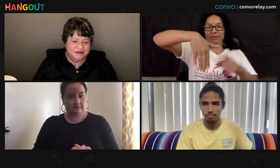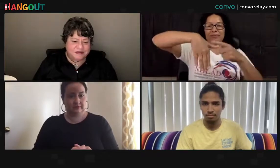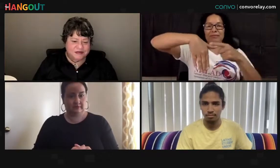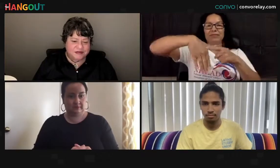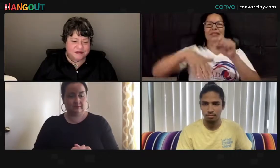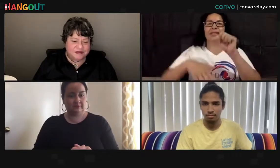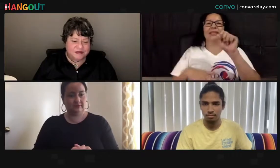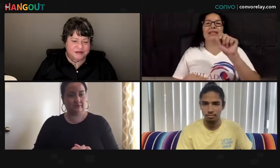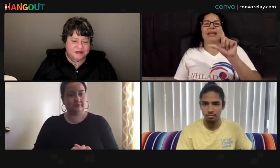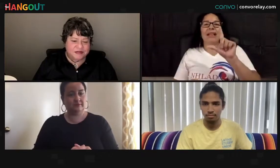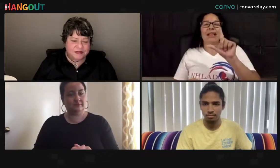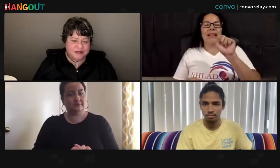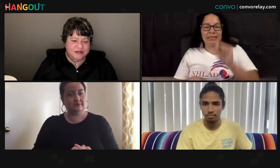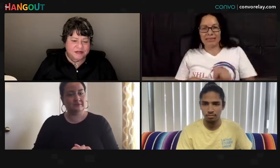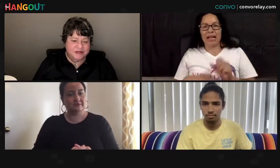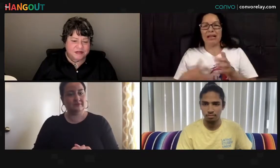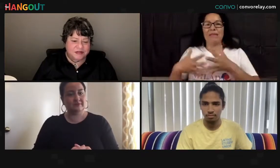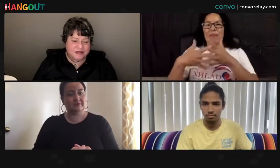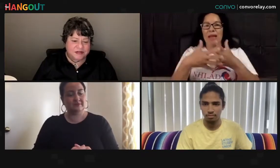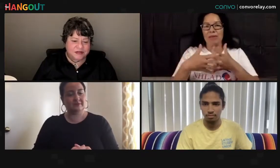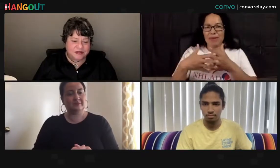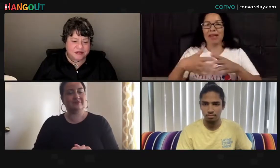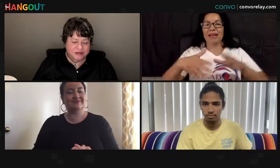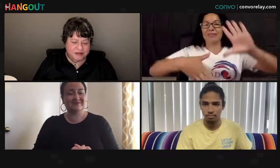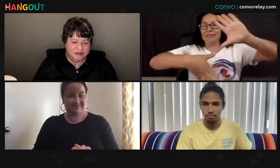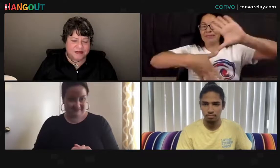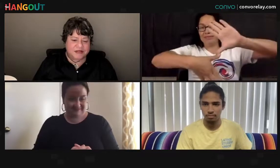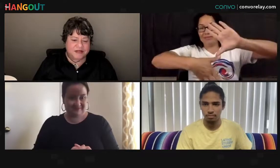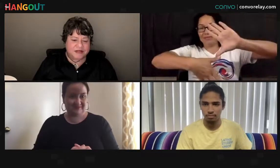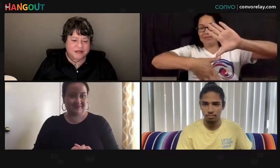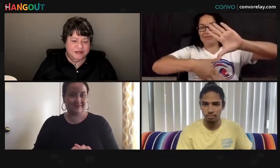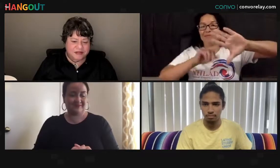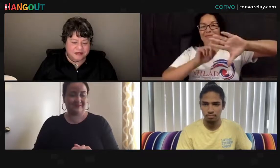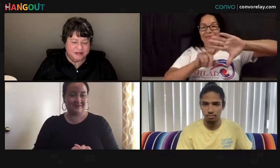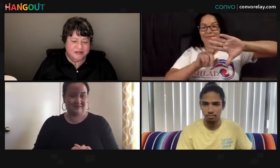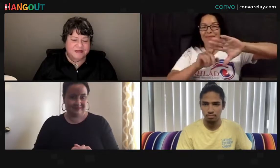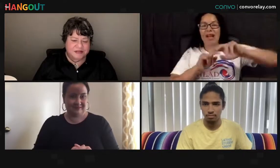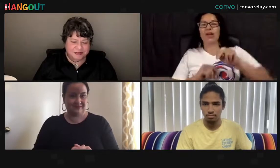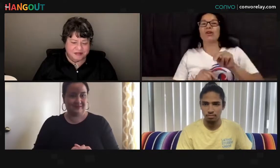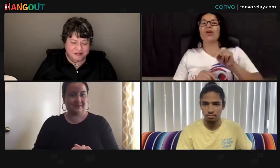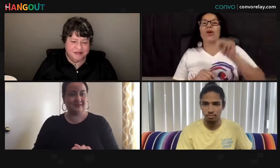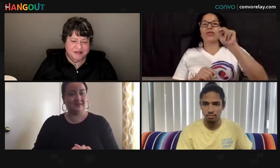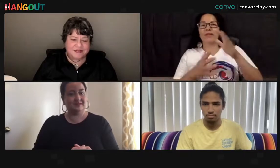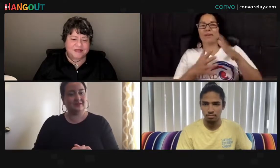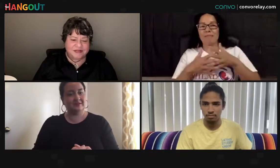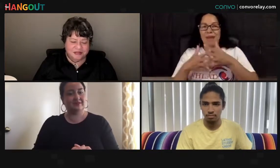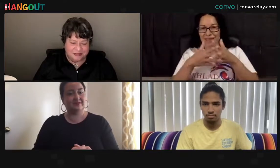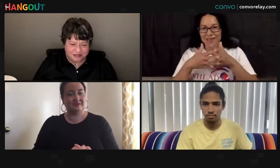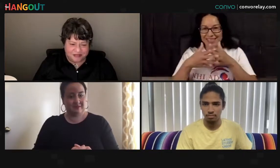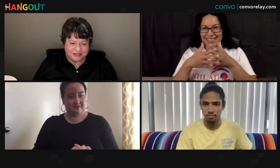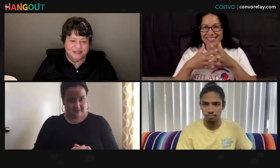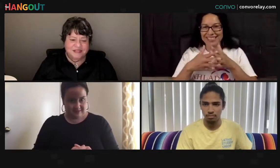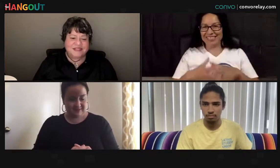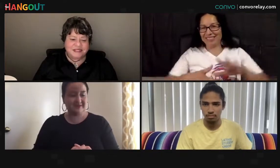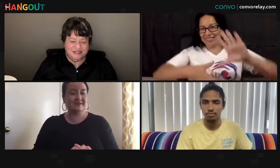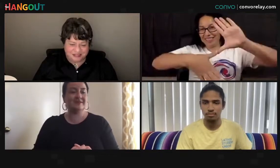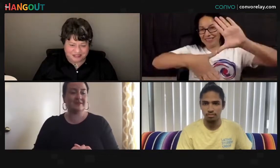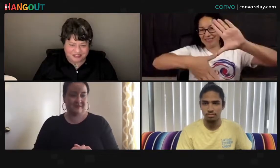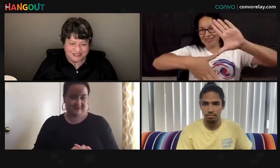part where the thumbs are meeting. And then South America is what you see at the top. And then on the top is North America. So